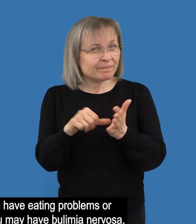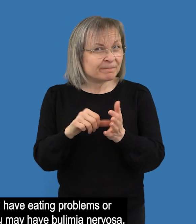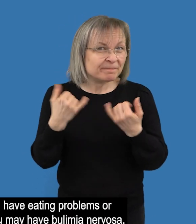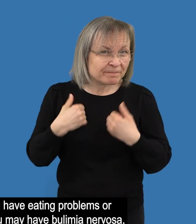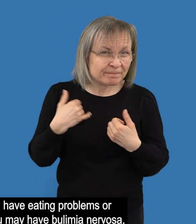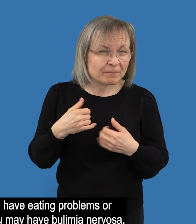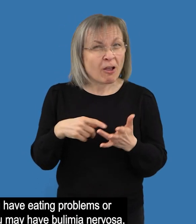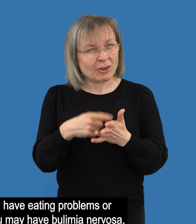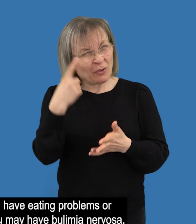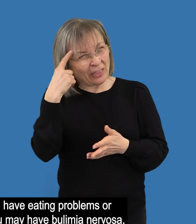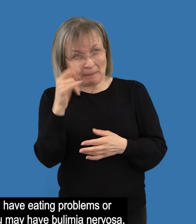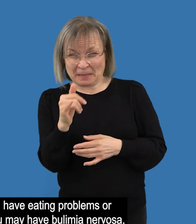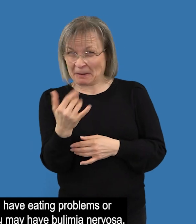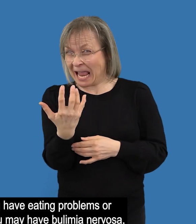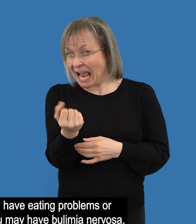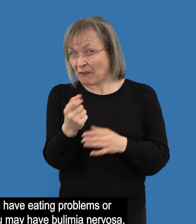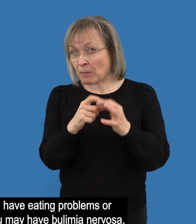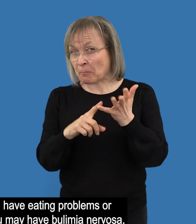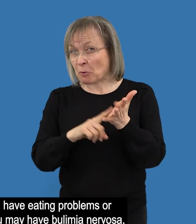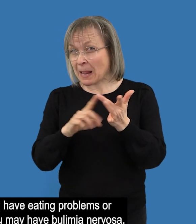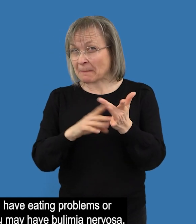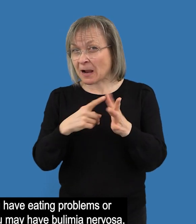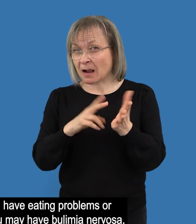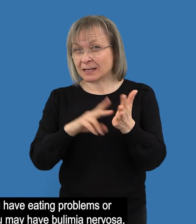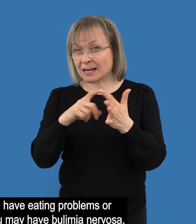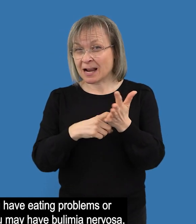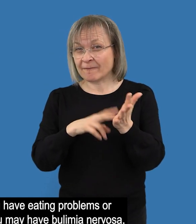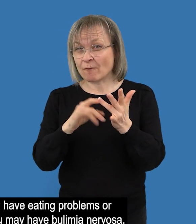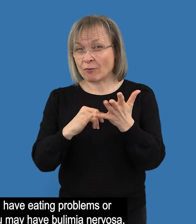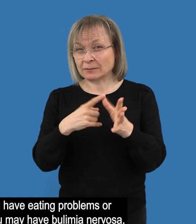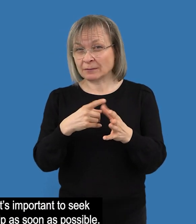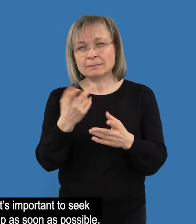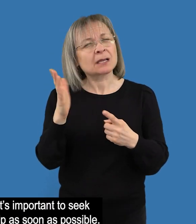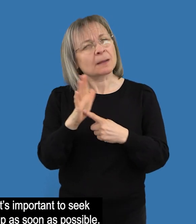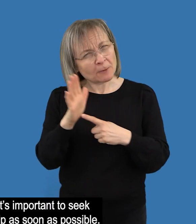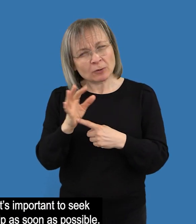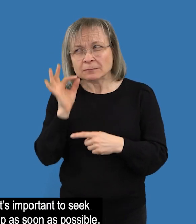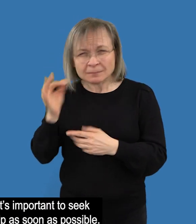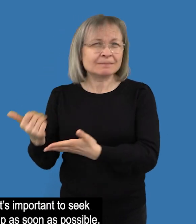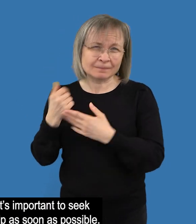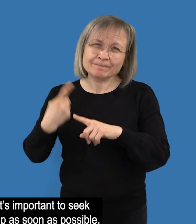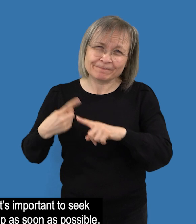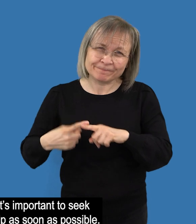If you have eating problems or think you may have bulimia nervosa, it's important to seek help as soon as